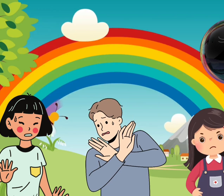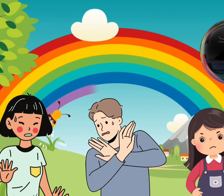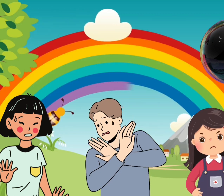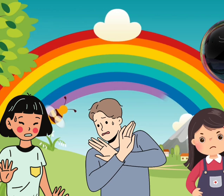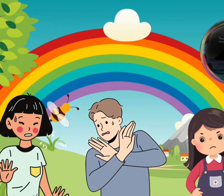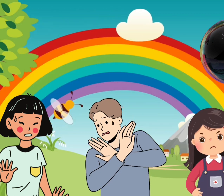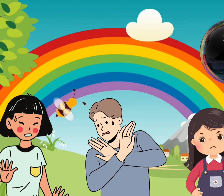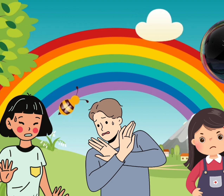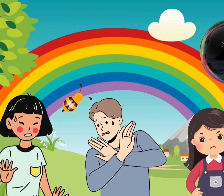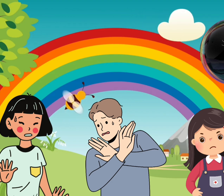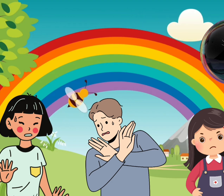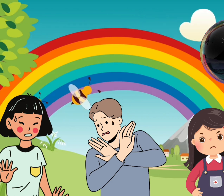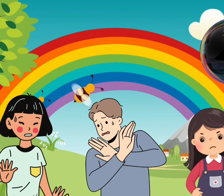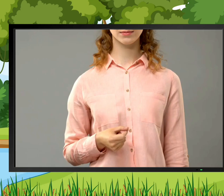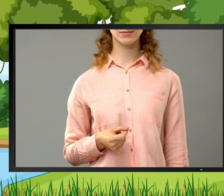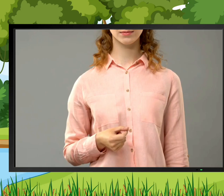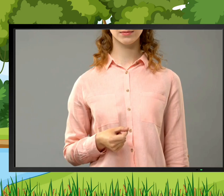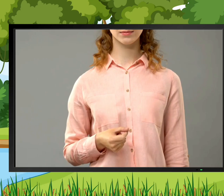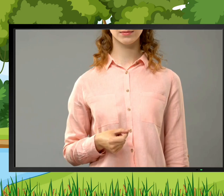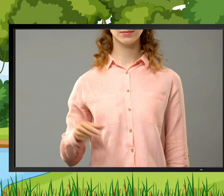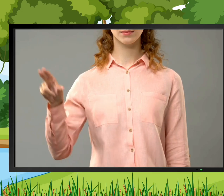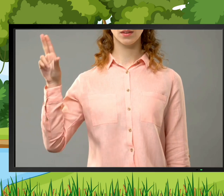No. Sign no.